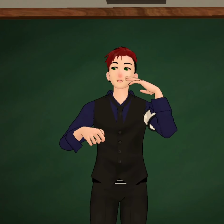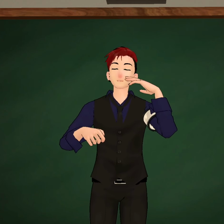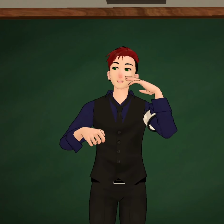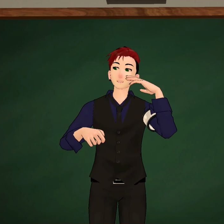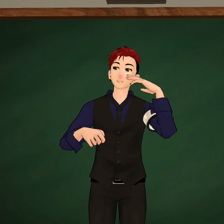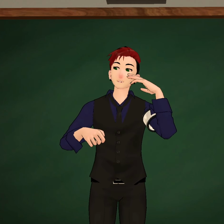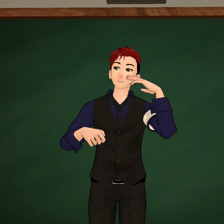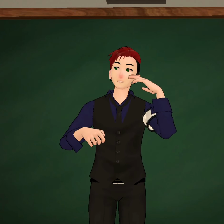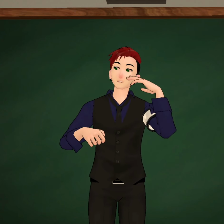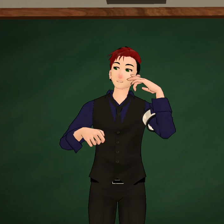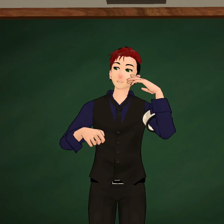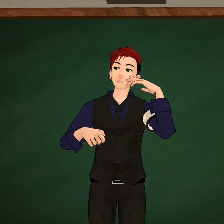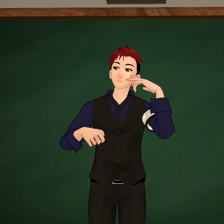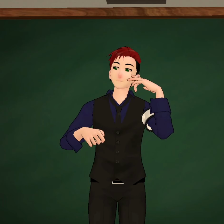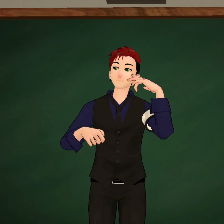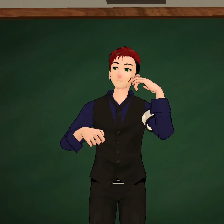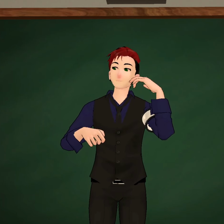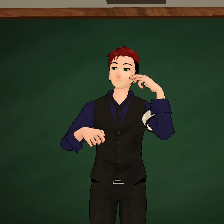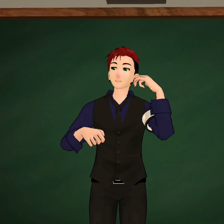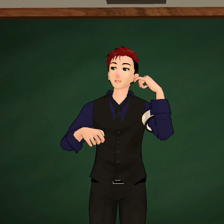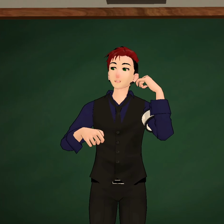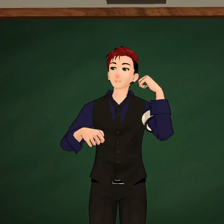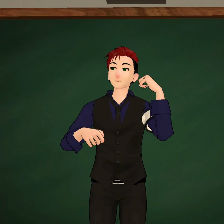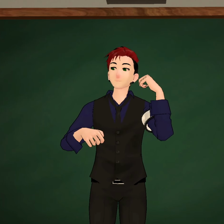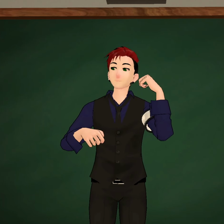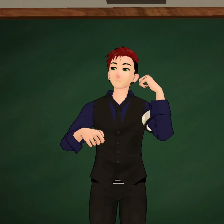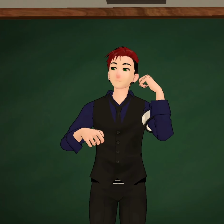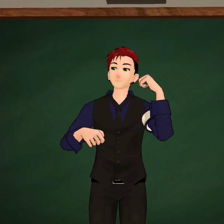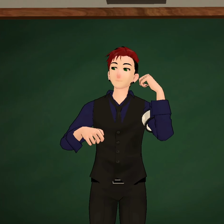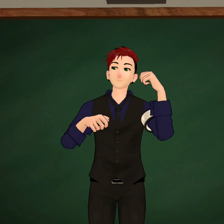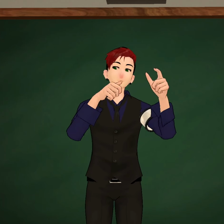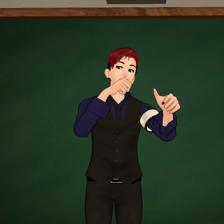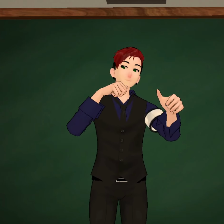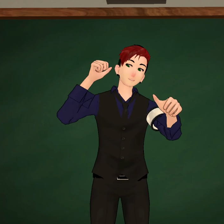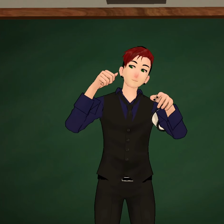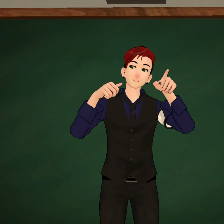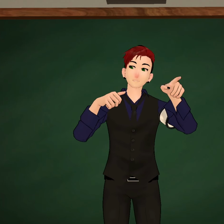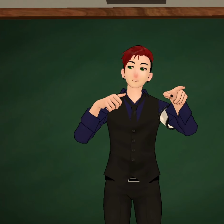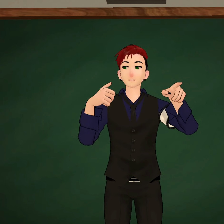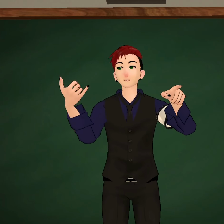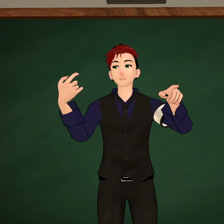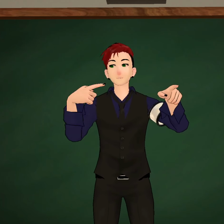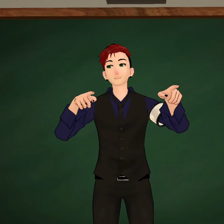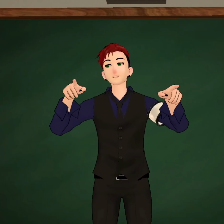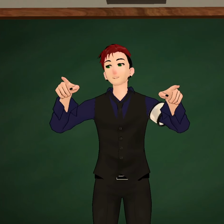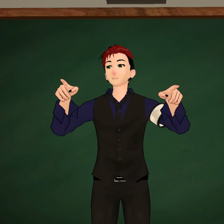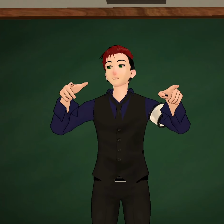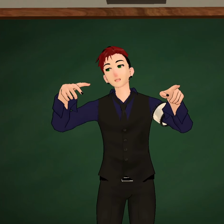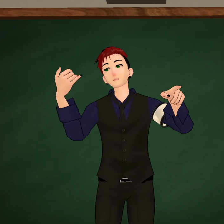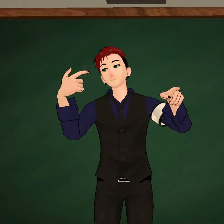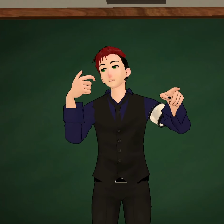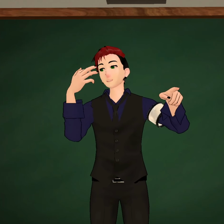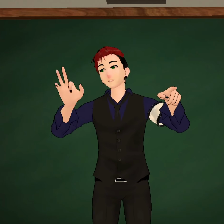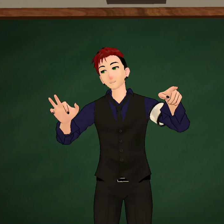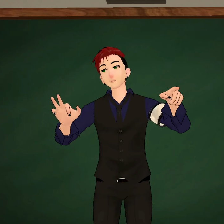I can also say, like, so yesterday and today, oh, today was